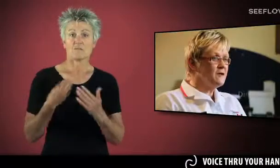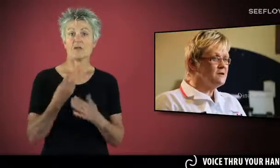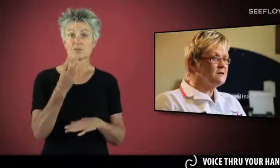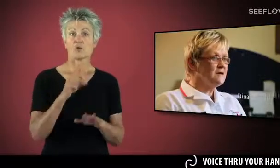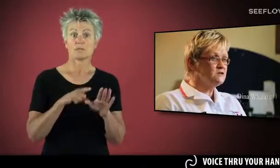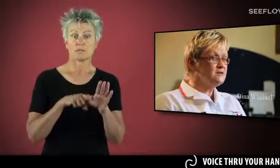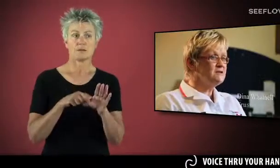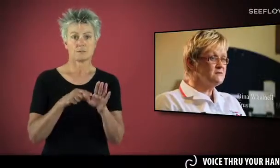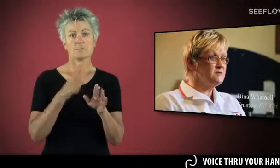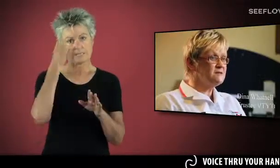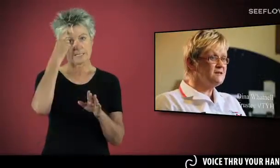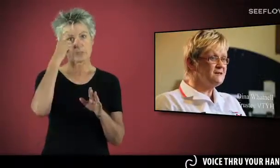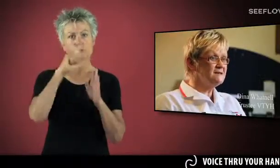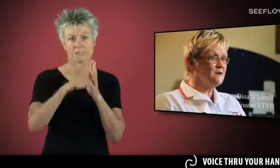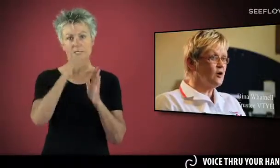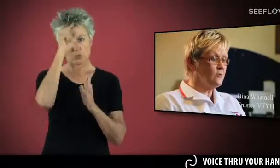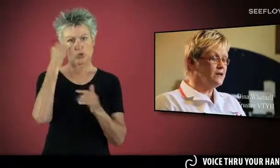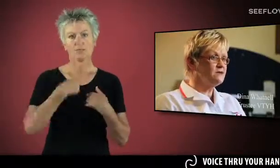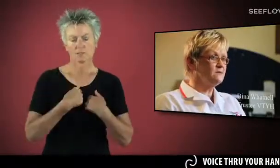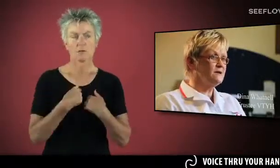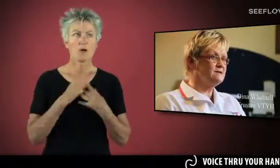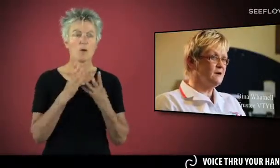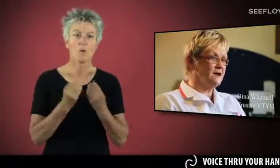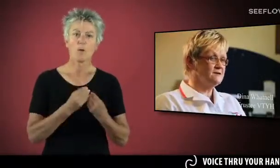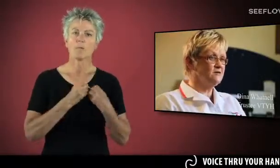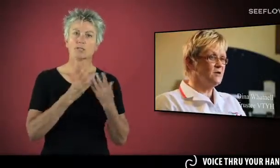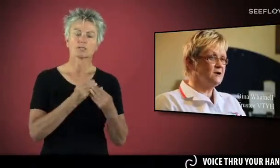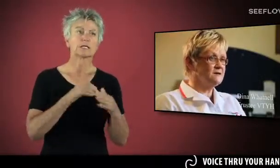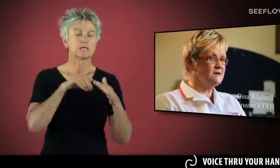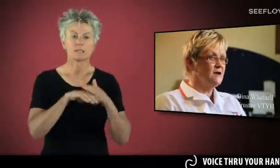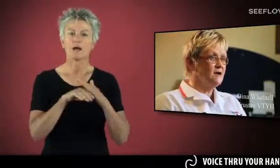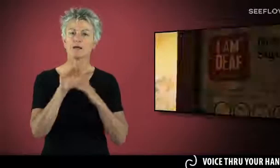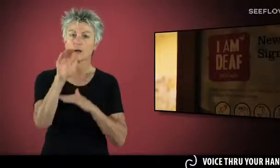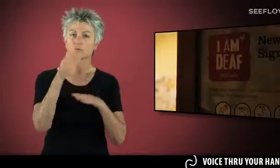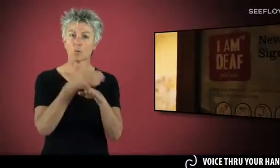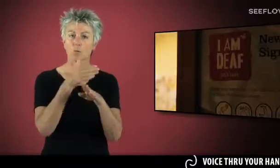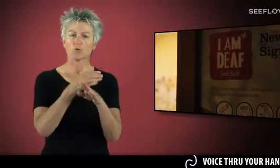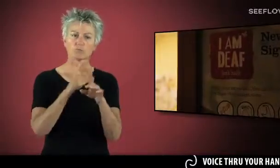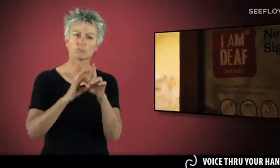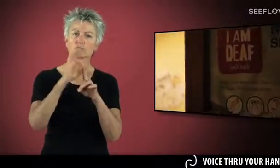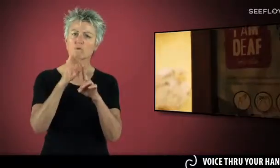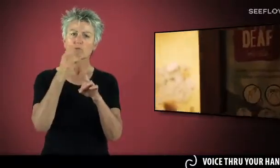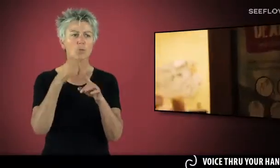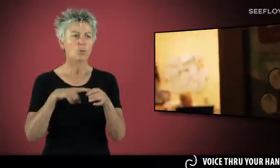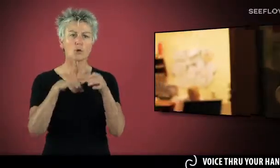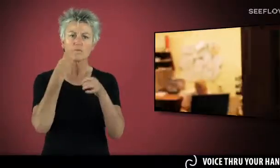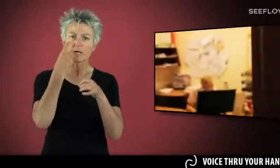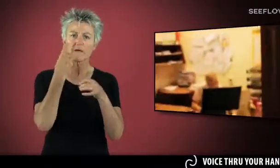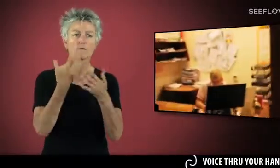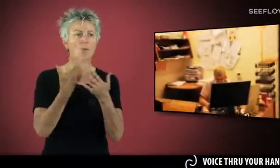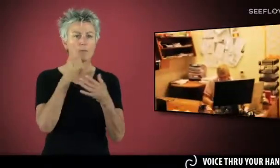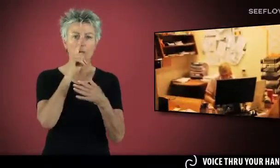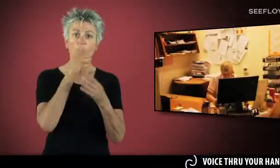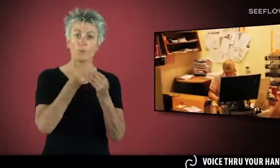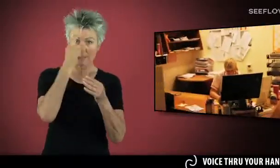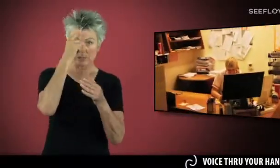I've been an intellectual disability nurse for 30 years, and my whole passion inside and outside of work is enhancing the quality of care for people with an intellectual disability. And if